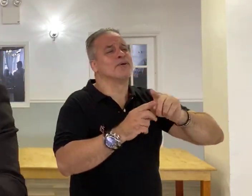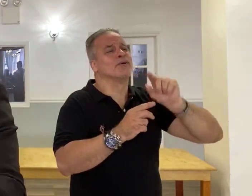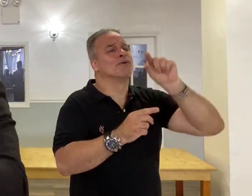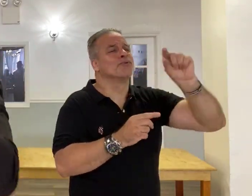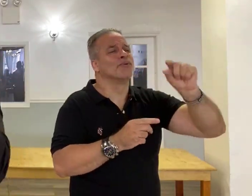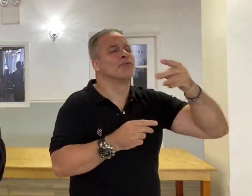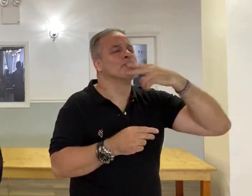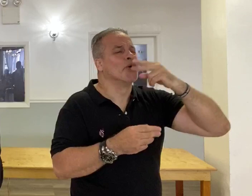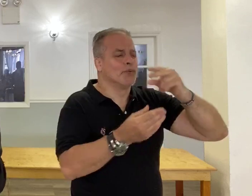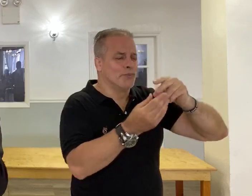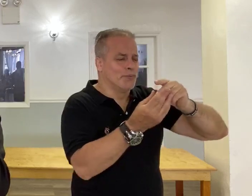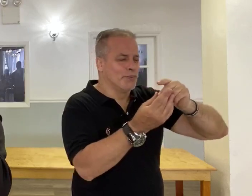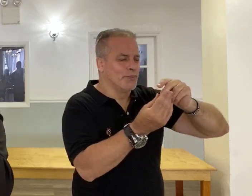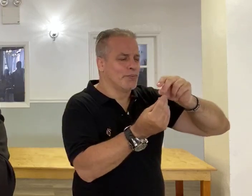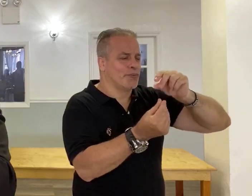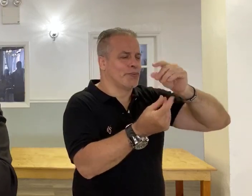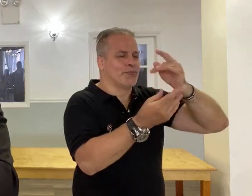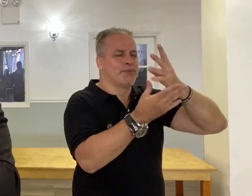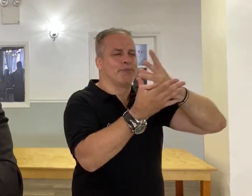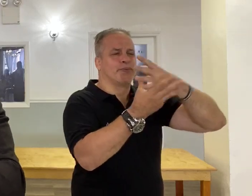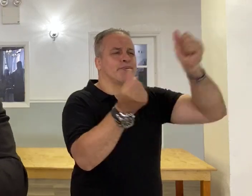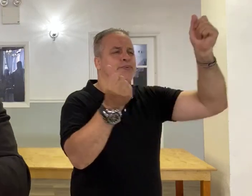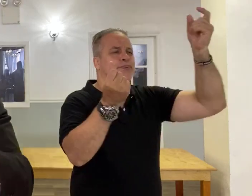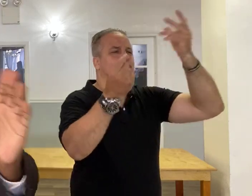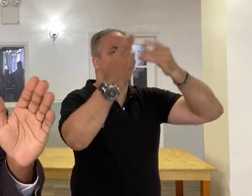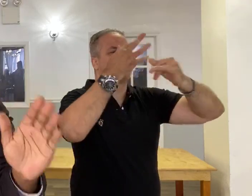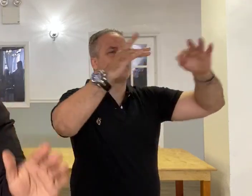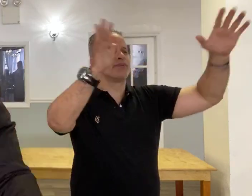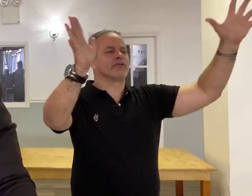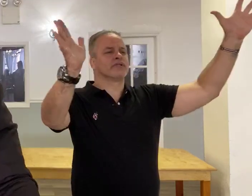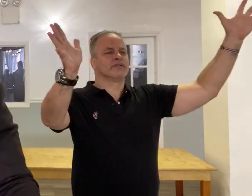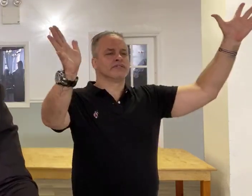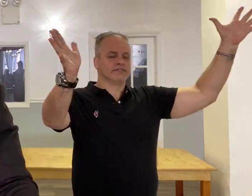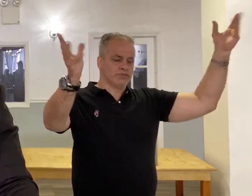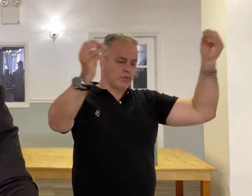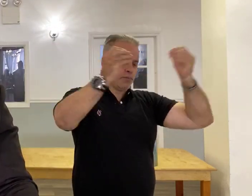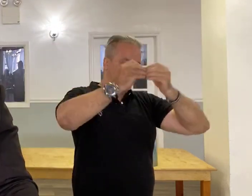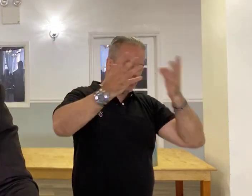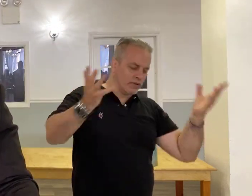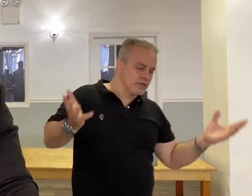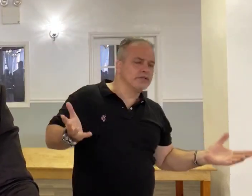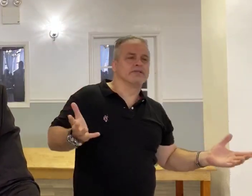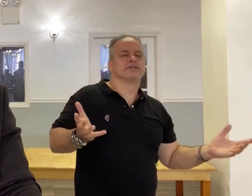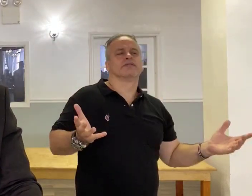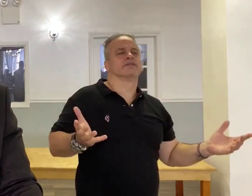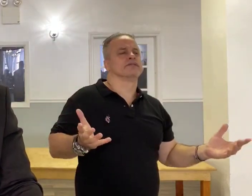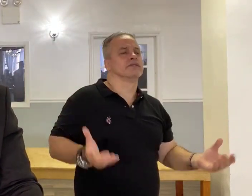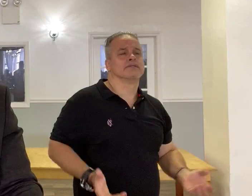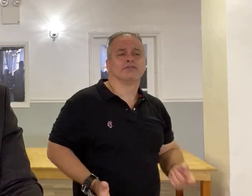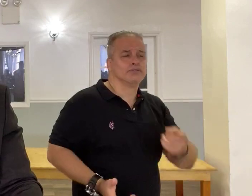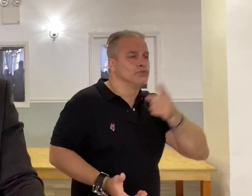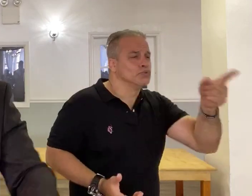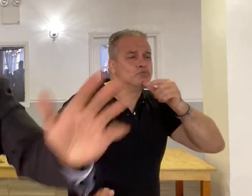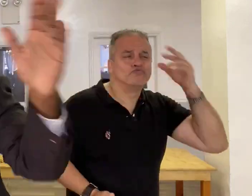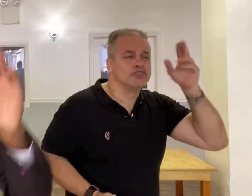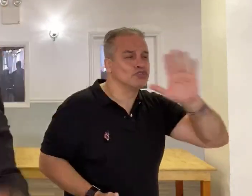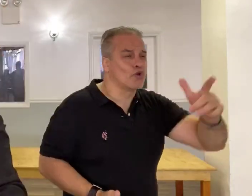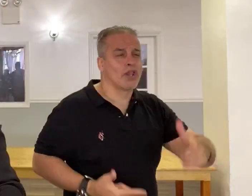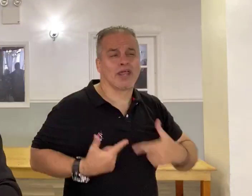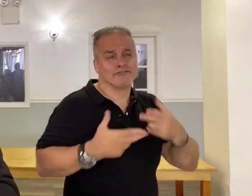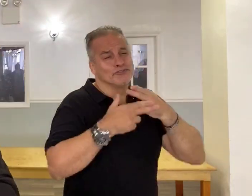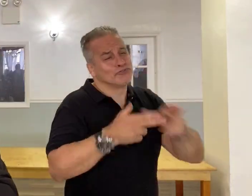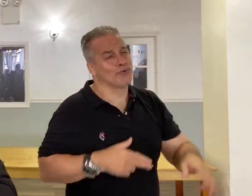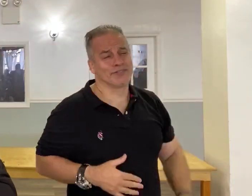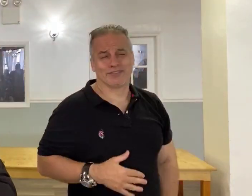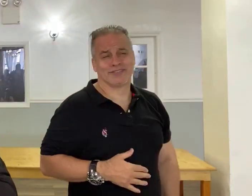You don't know how much time you have. You don't know. You might say